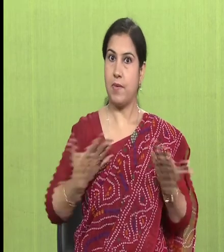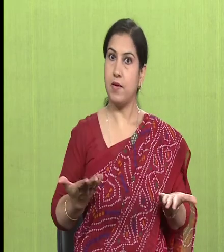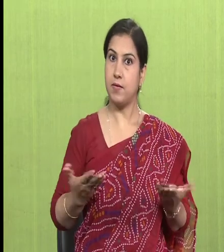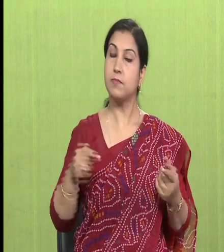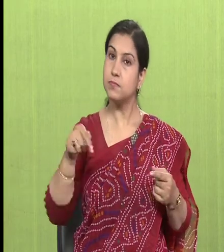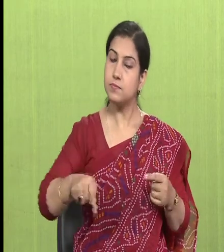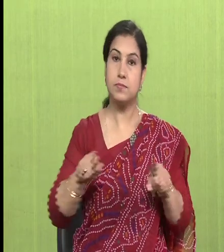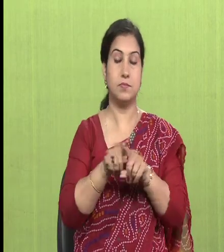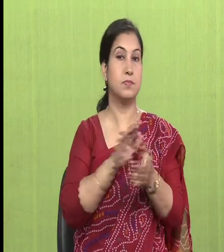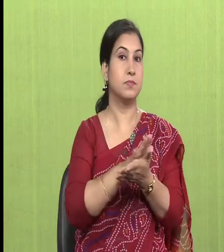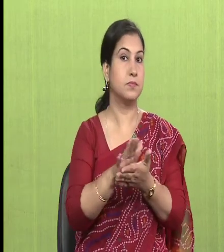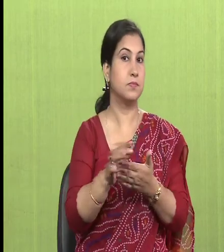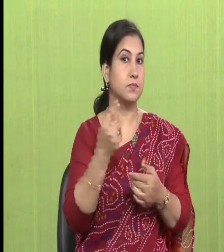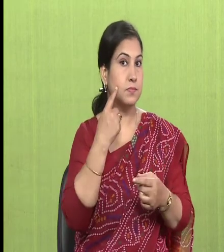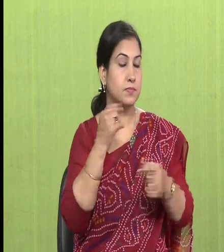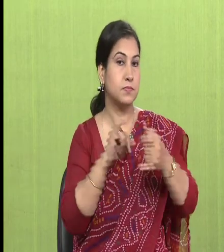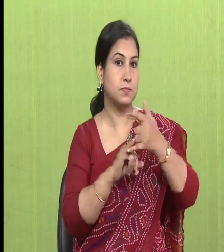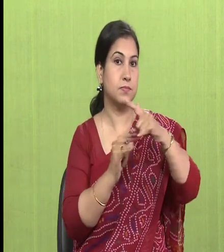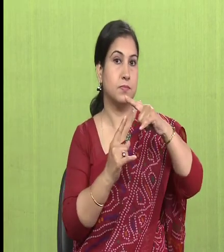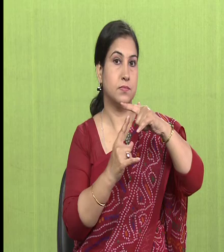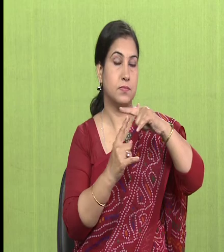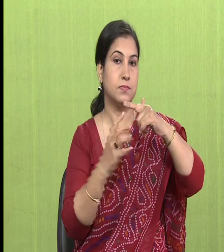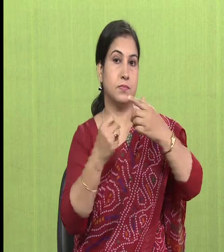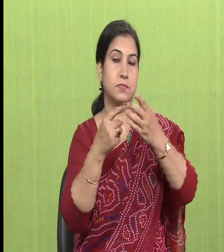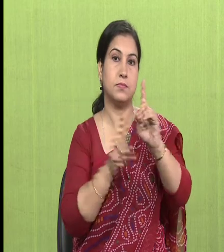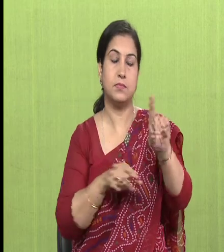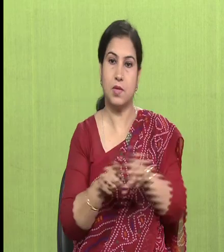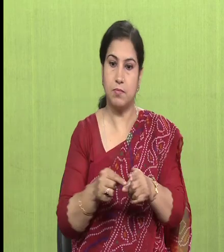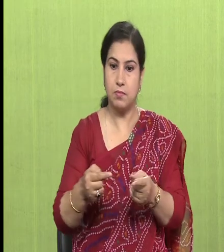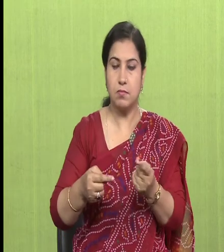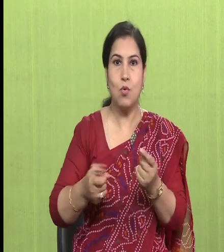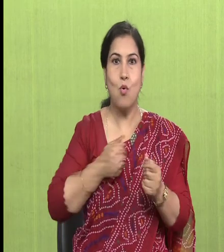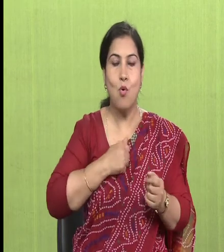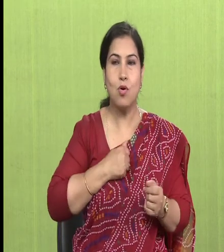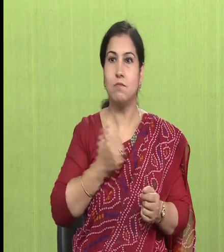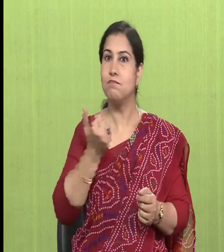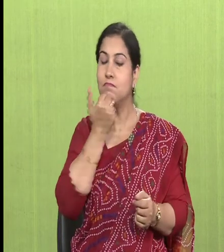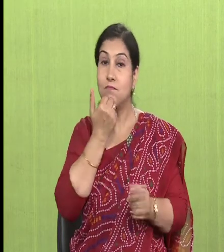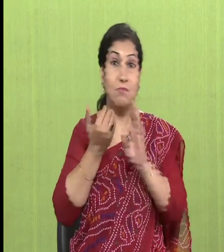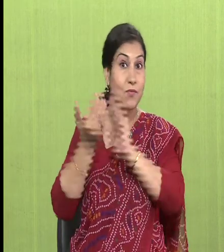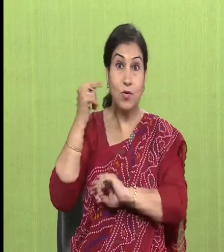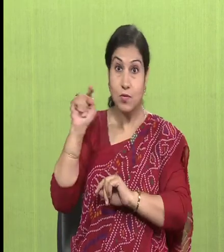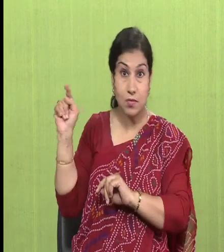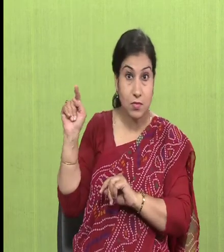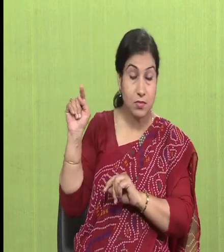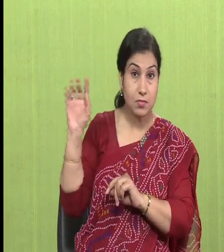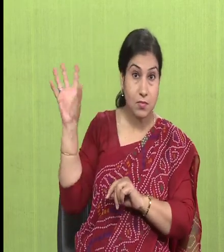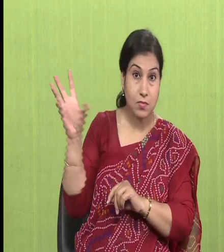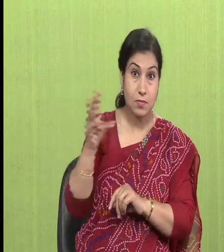History also teaches us important lessons as to learn from our own mistakes and not